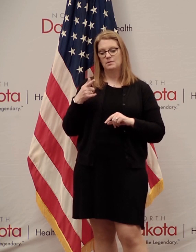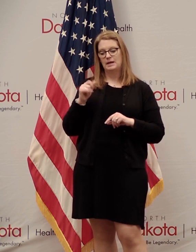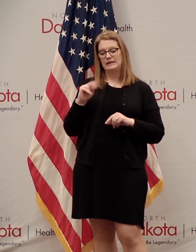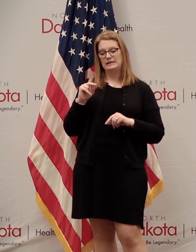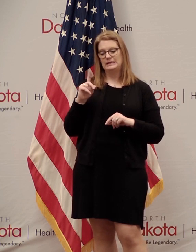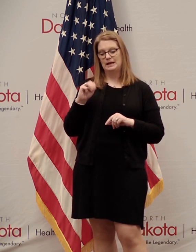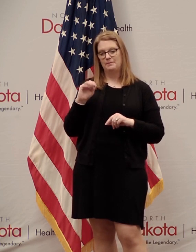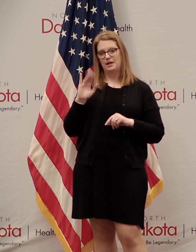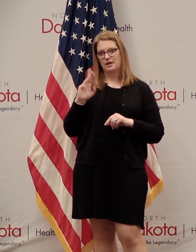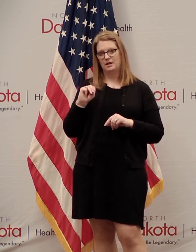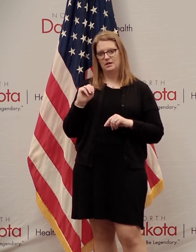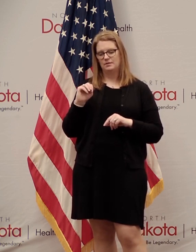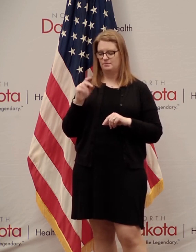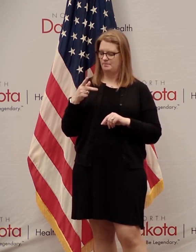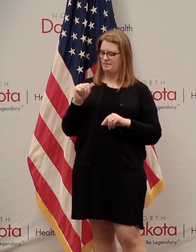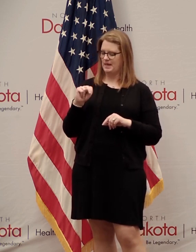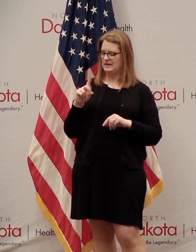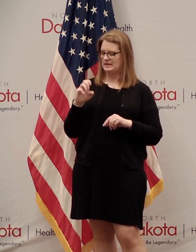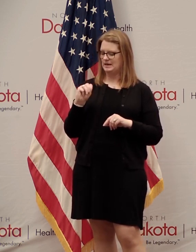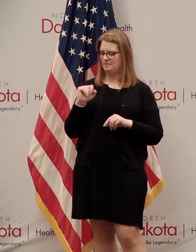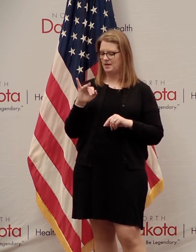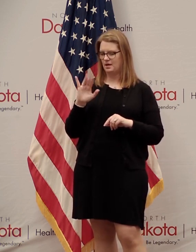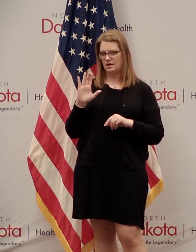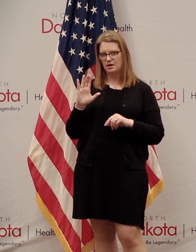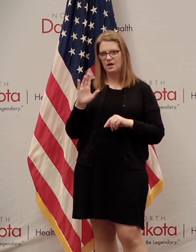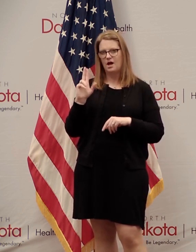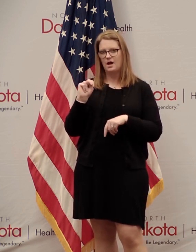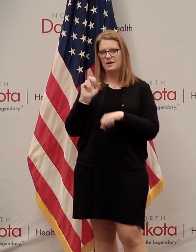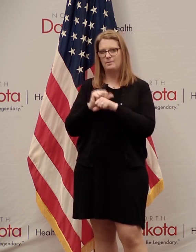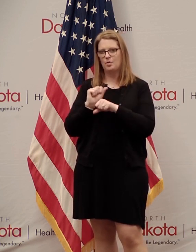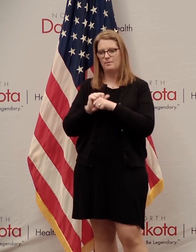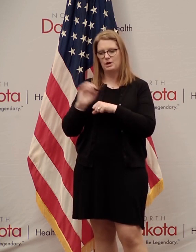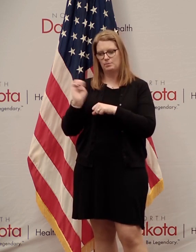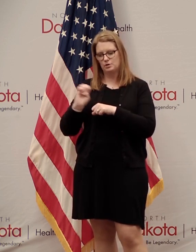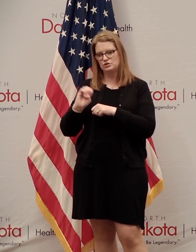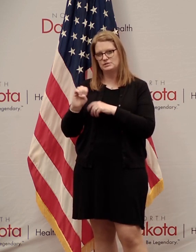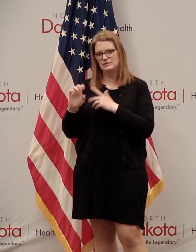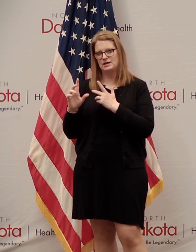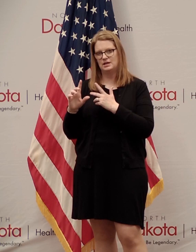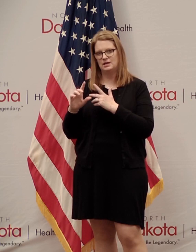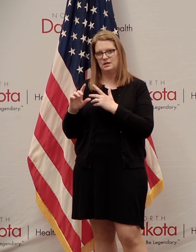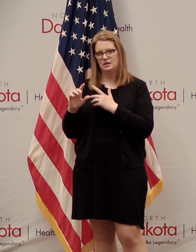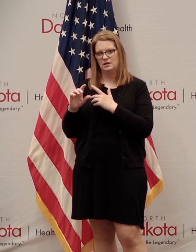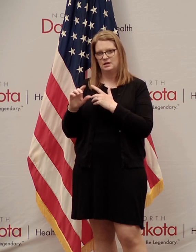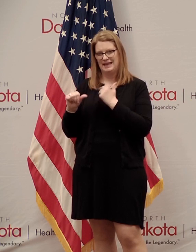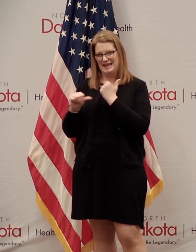unemployment compensation, that offered an additional 13-week for people that